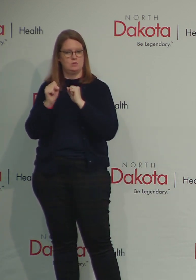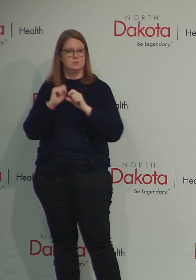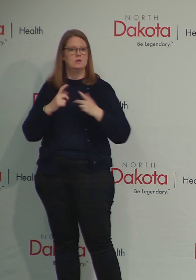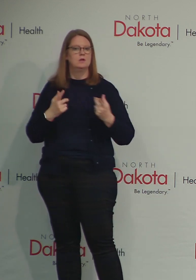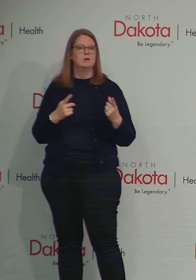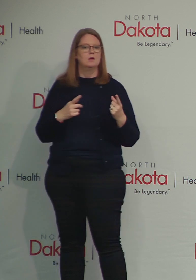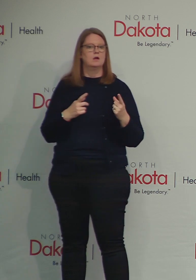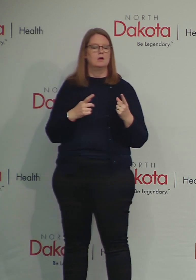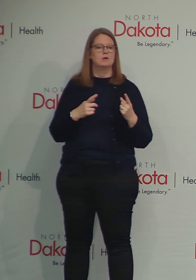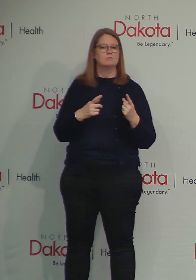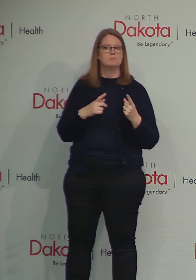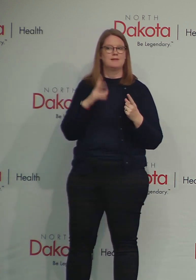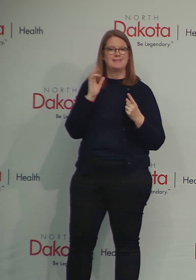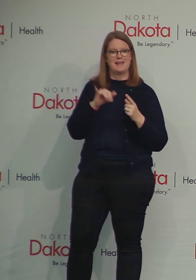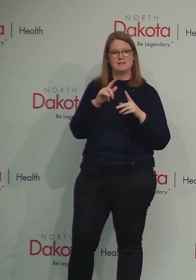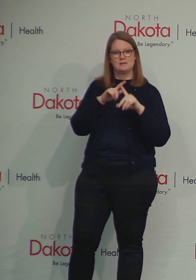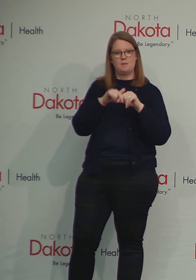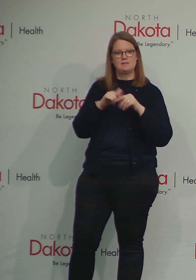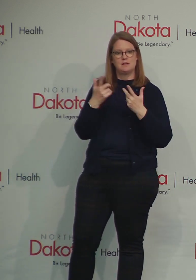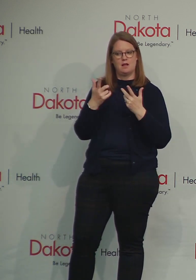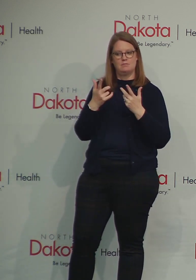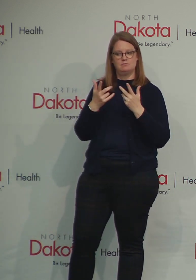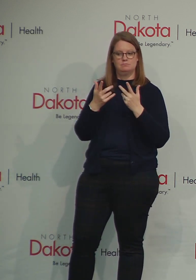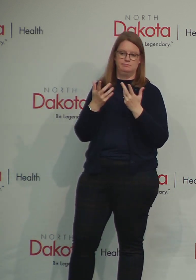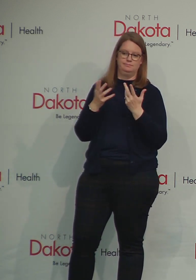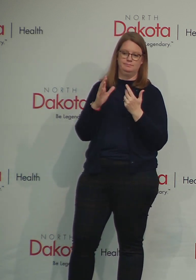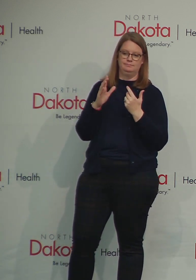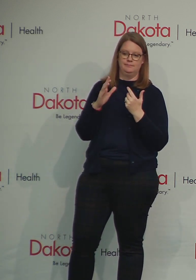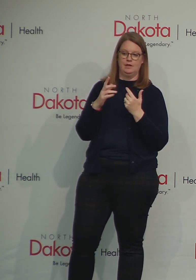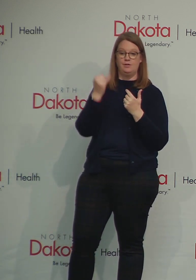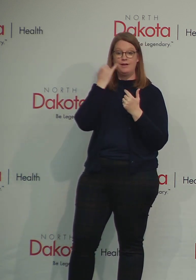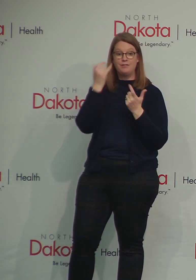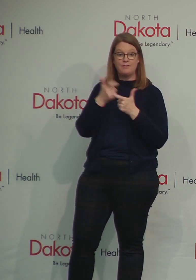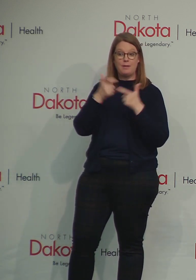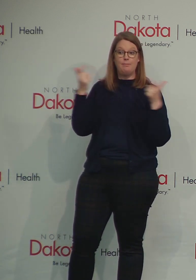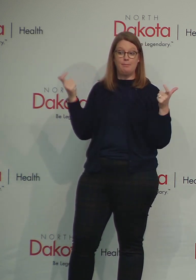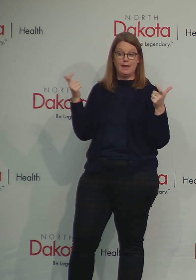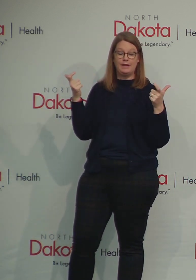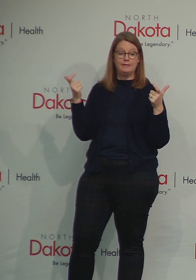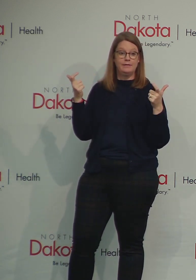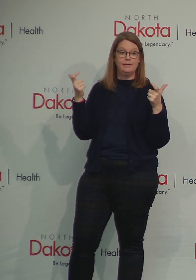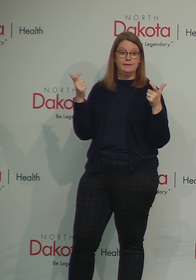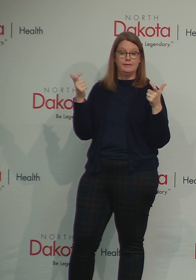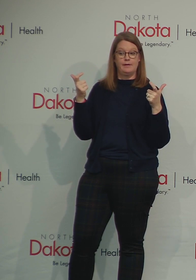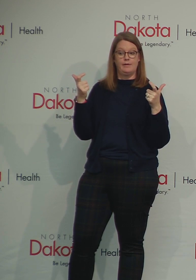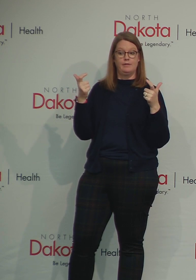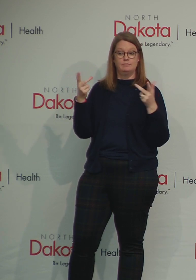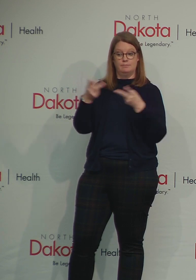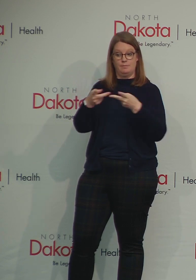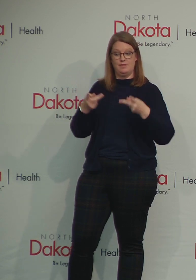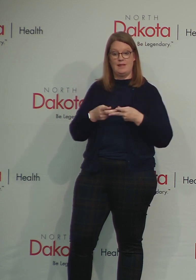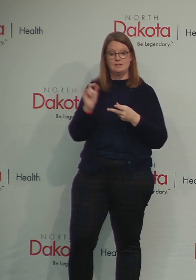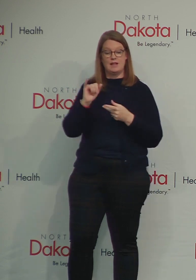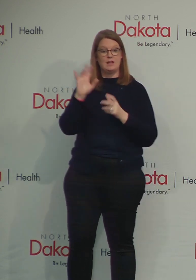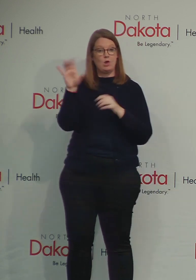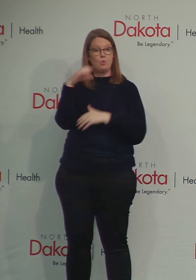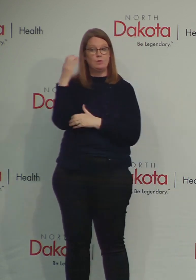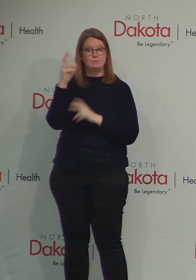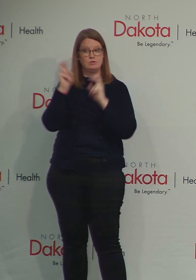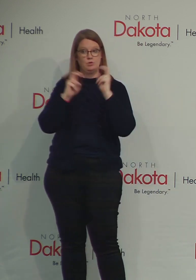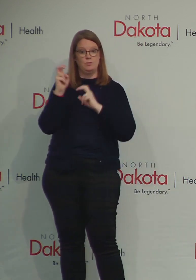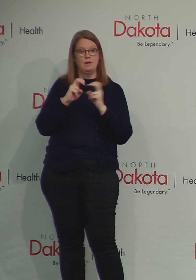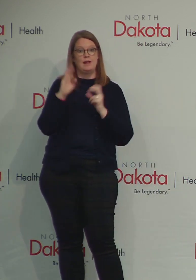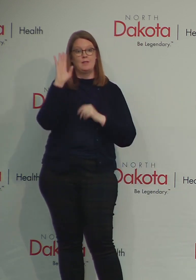on capacity. So if you've got a larger facility, say you got a Christmas tournament at the Bismarck Civic Center, and that's